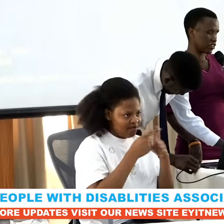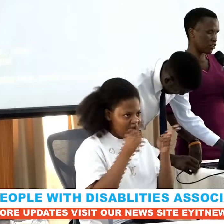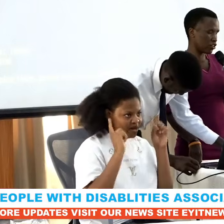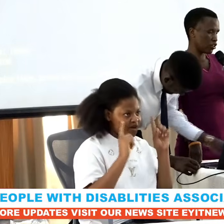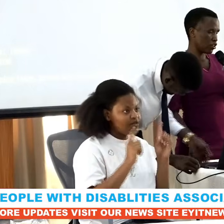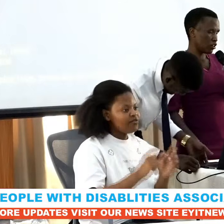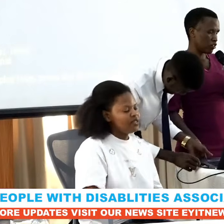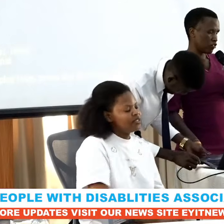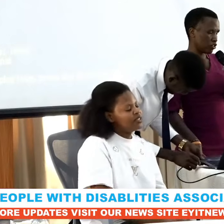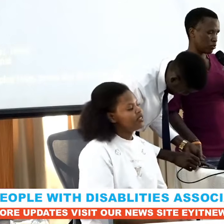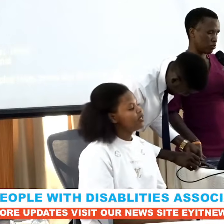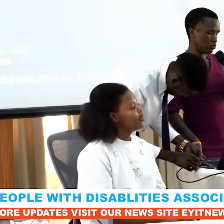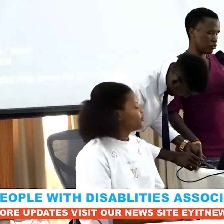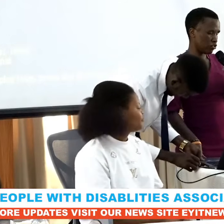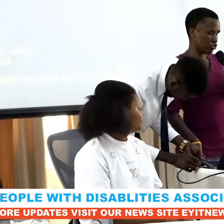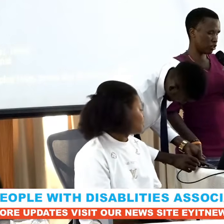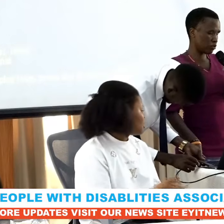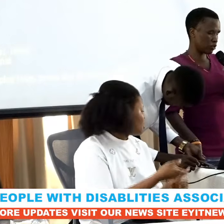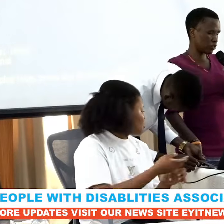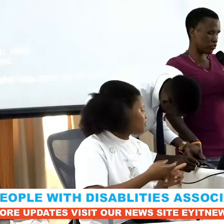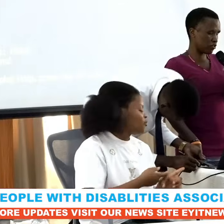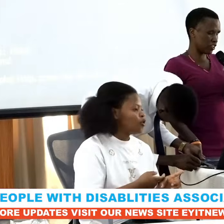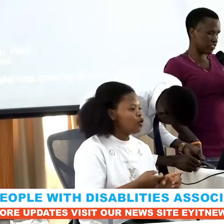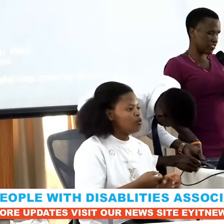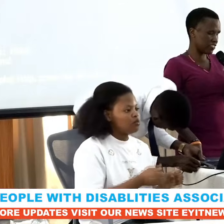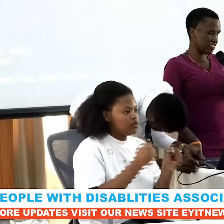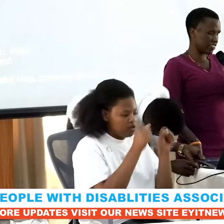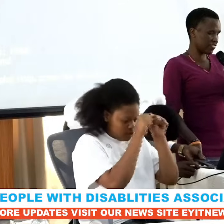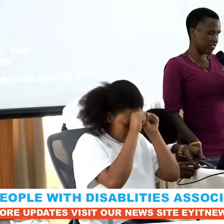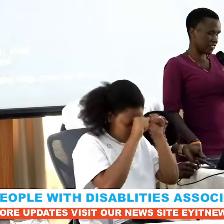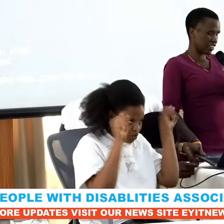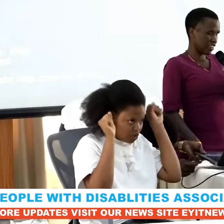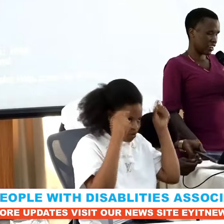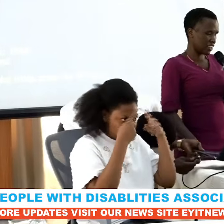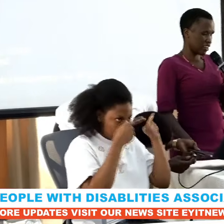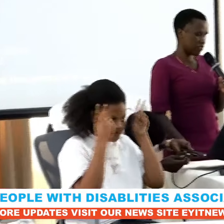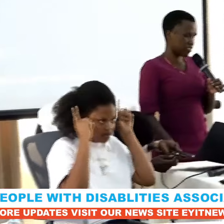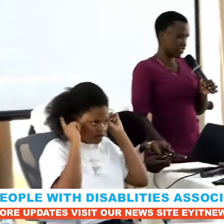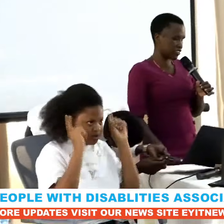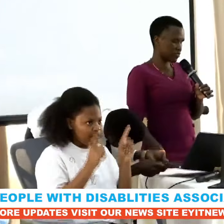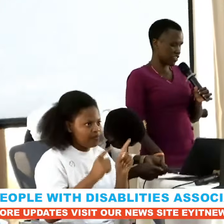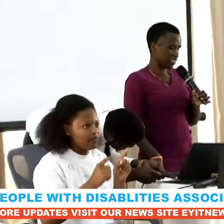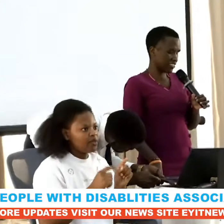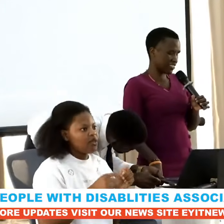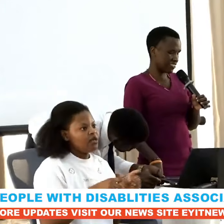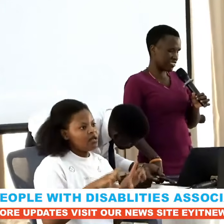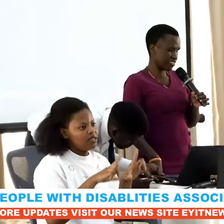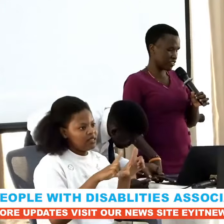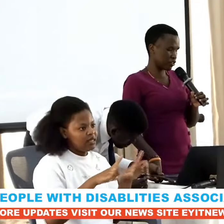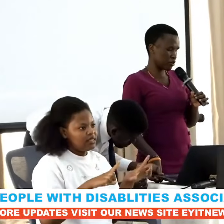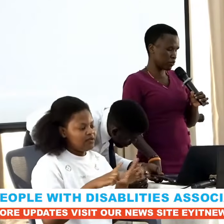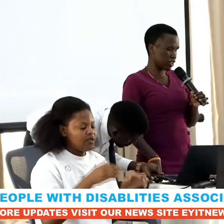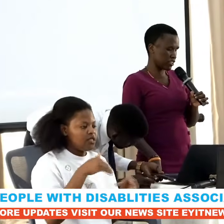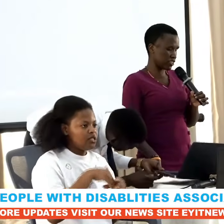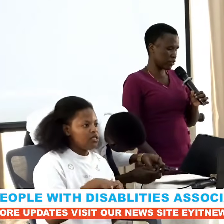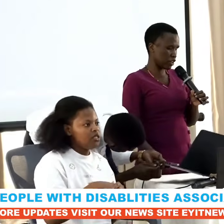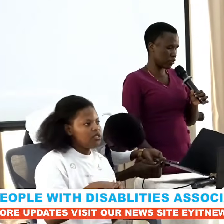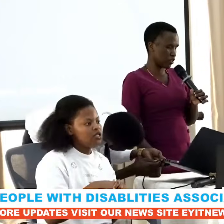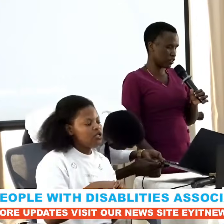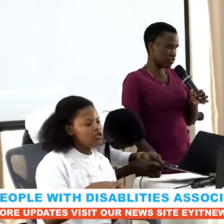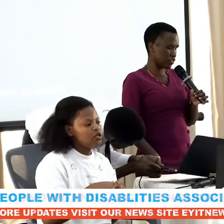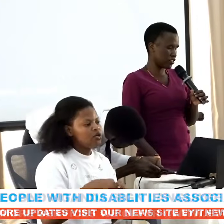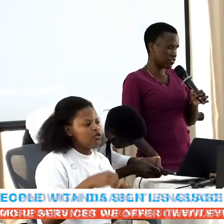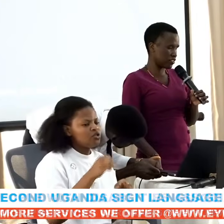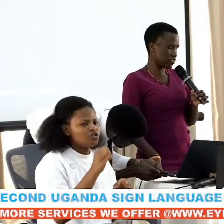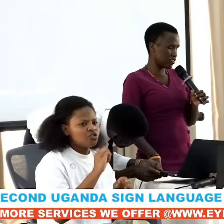Counseling from Chambogo University. I have a certificate in Sexual Reproductive Health